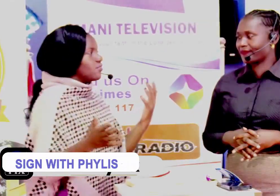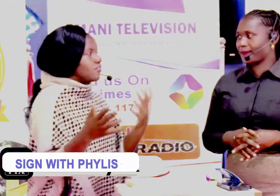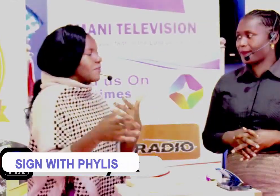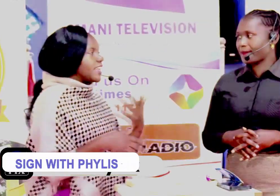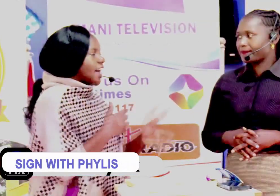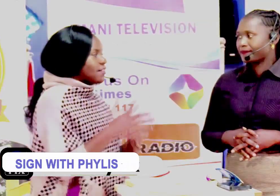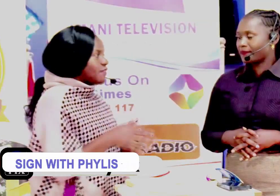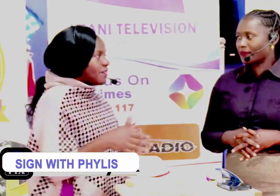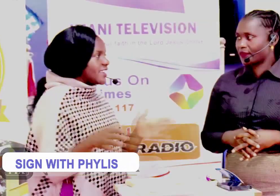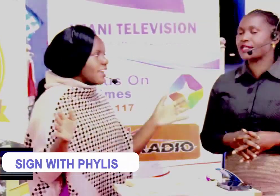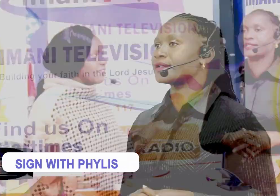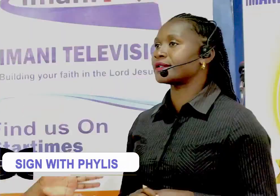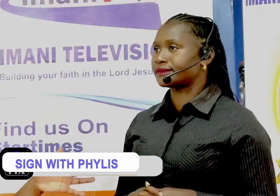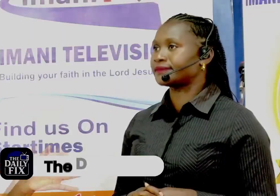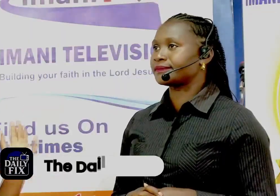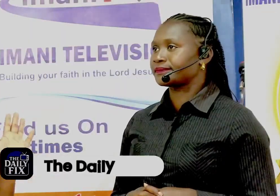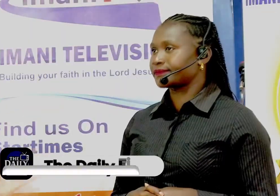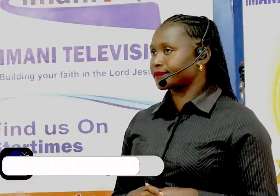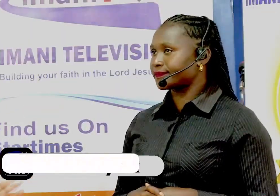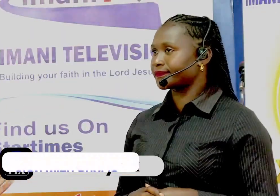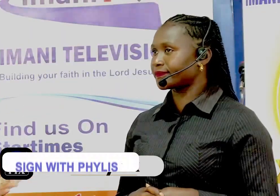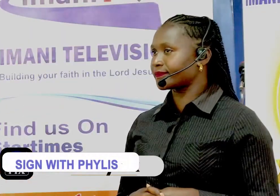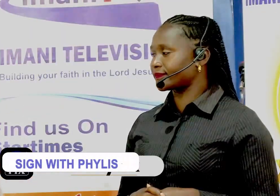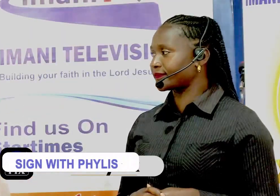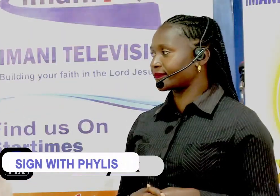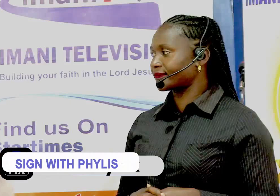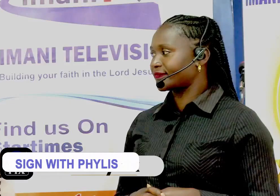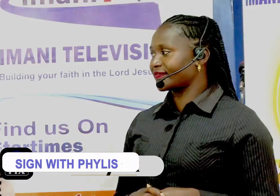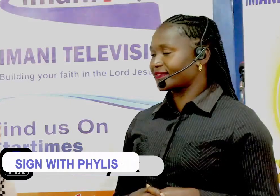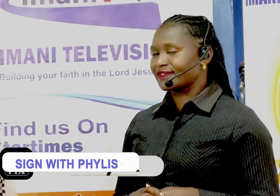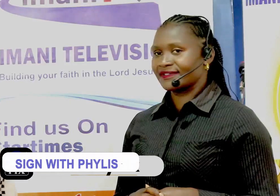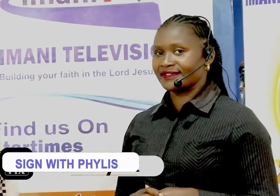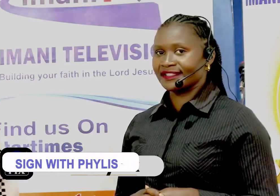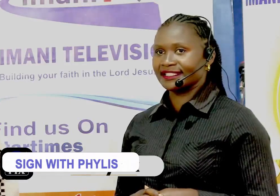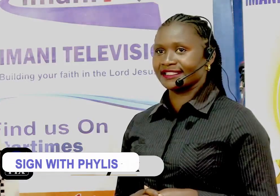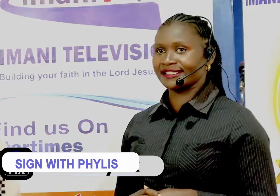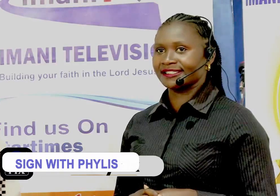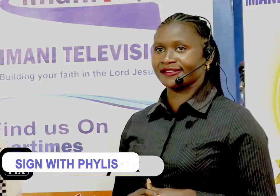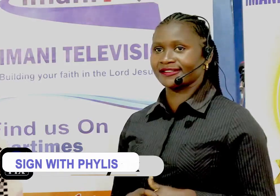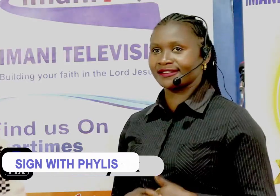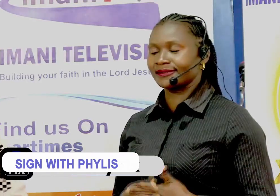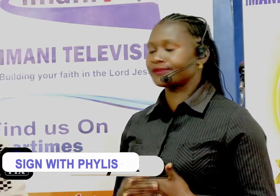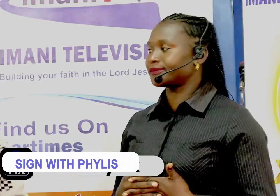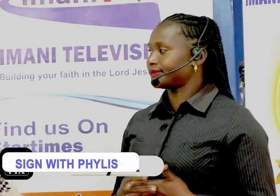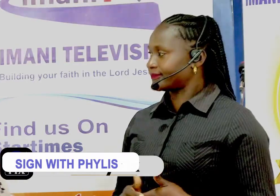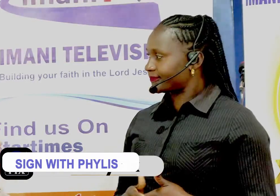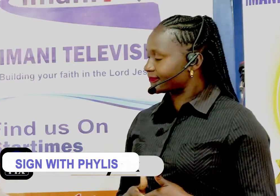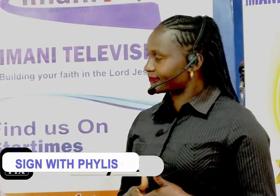spell in alphabet, and after that I'll be leaving you to guide our students back there at home to tell us how